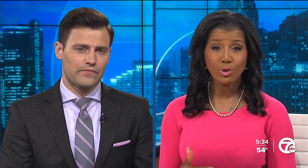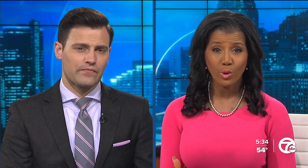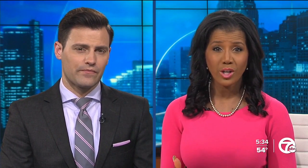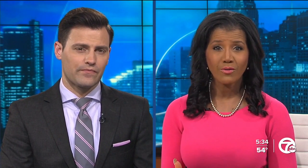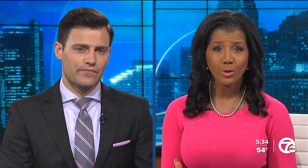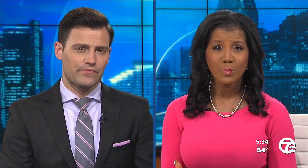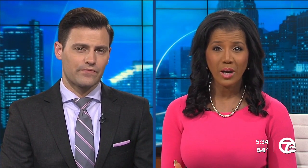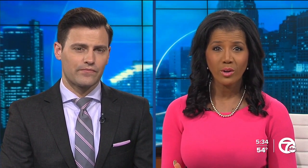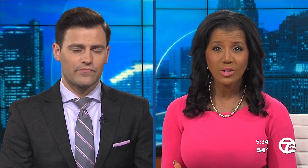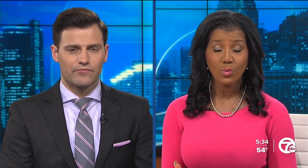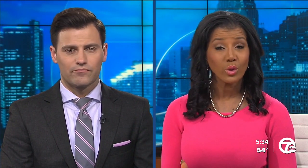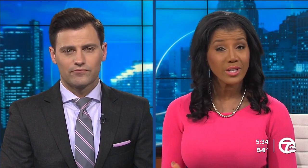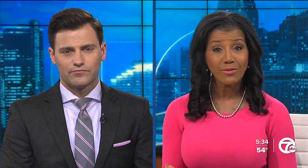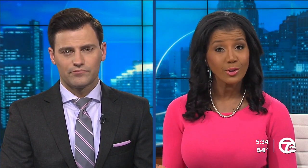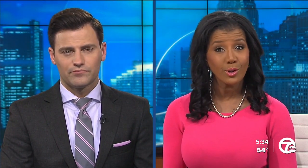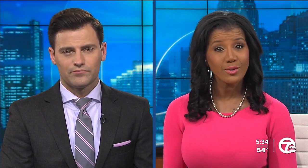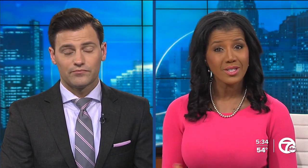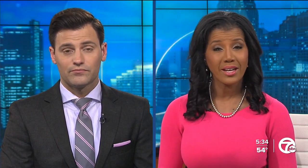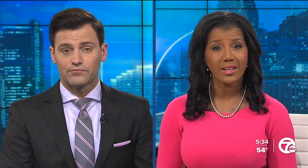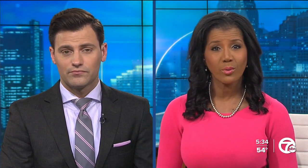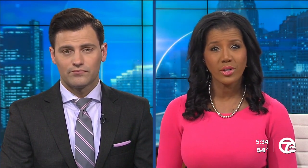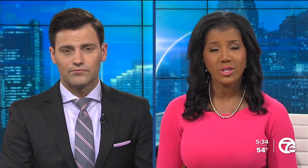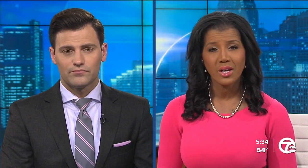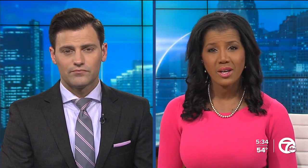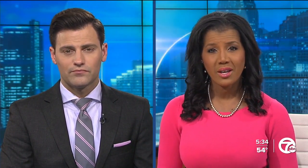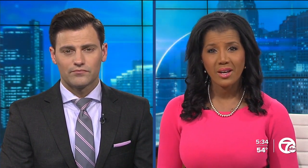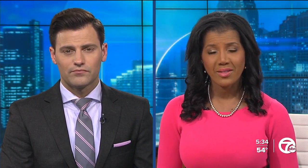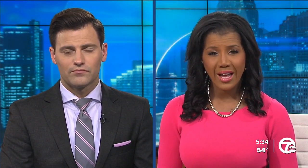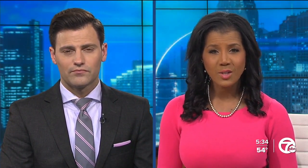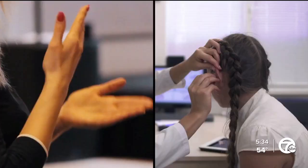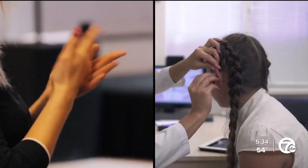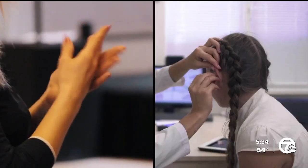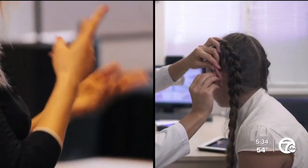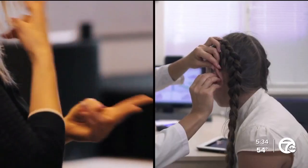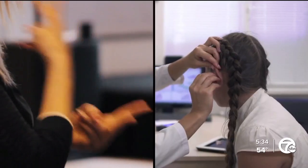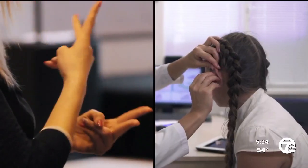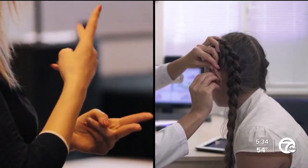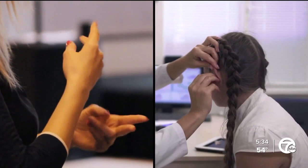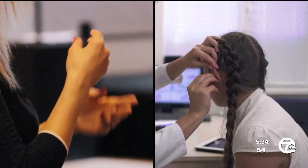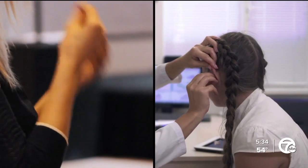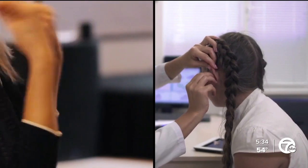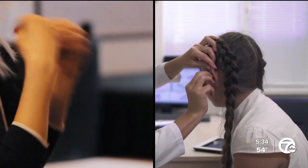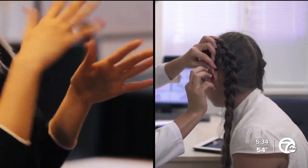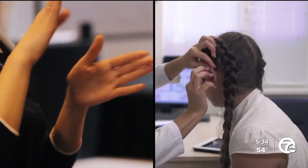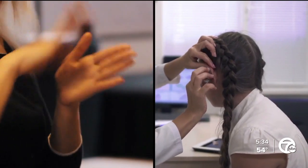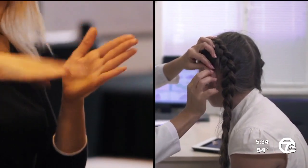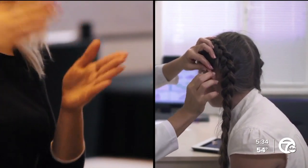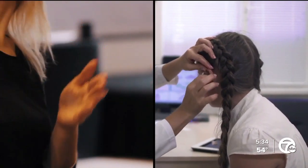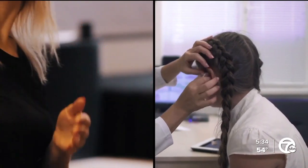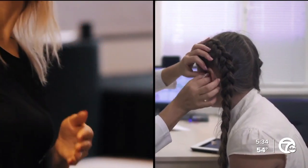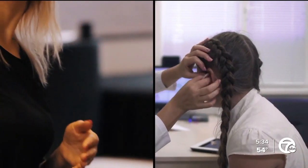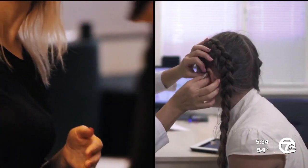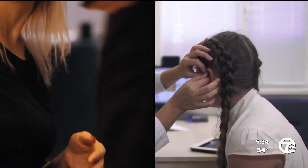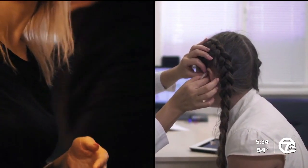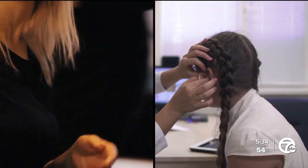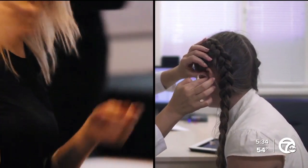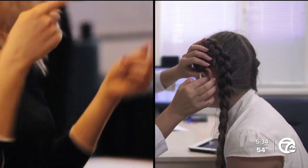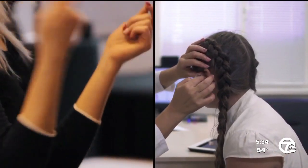majority of those parents will never learn sign language. And that's because the focus is currently on technology, maximizing